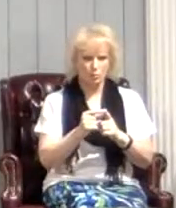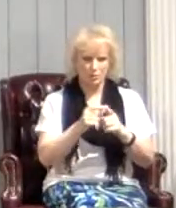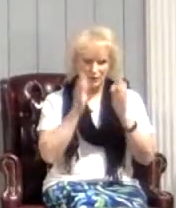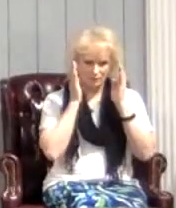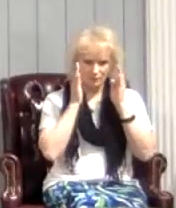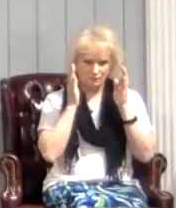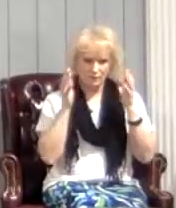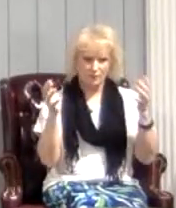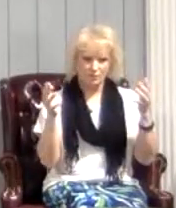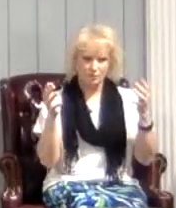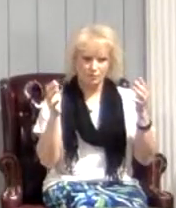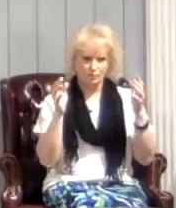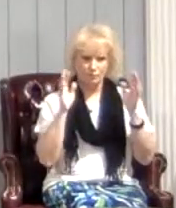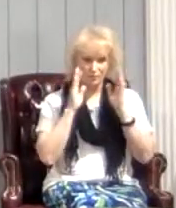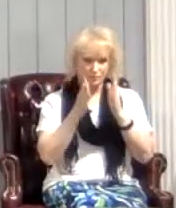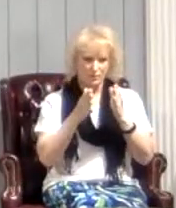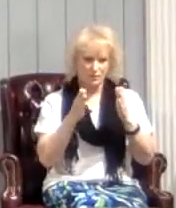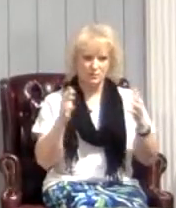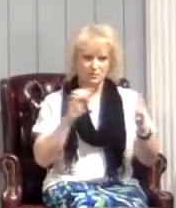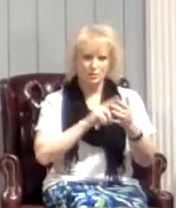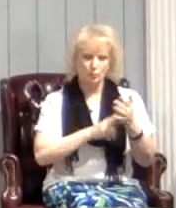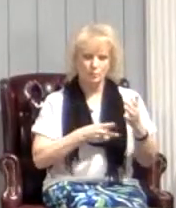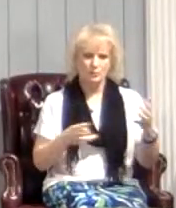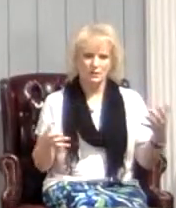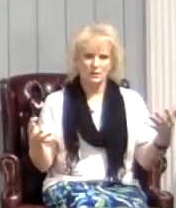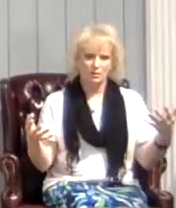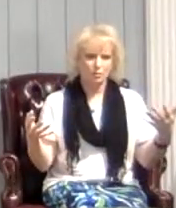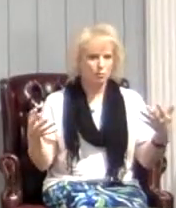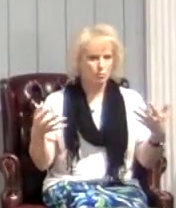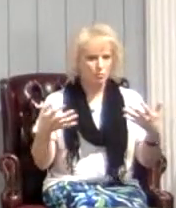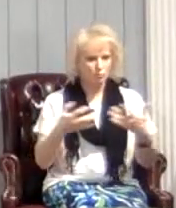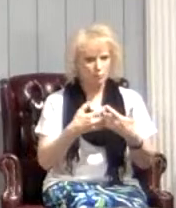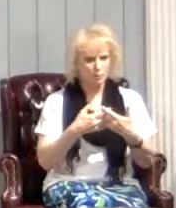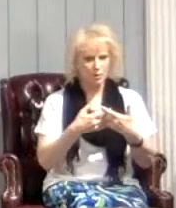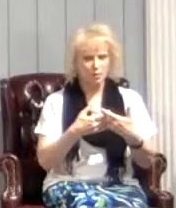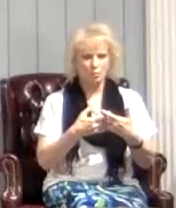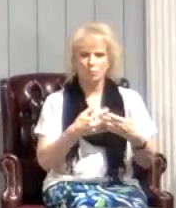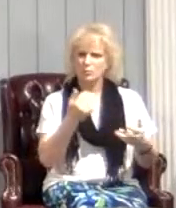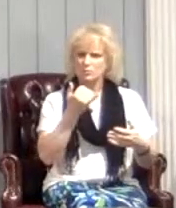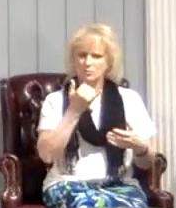a, to mean repair, is an improper use of the word.